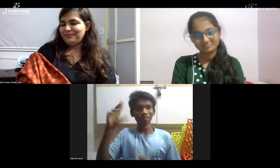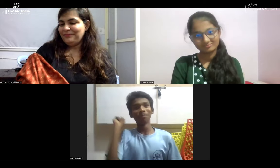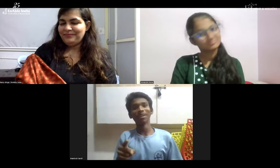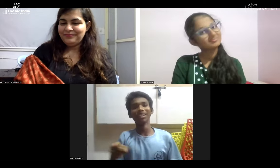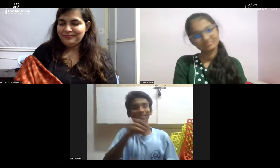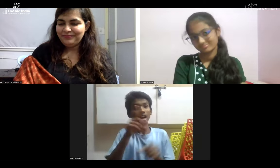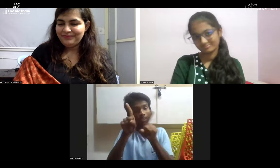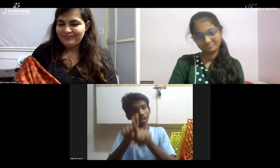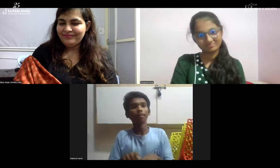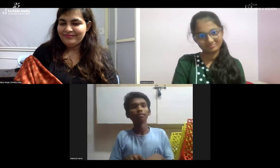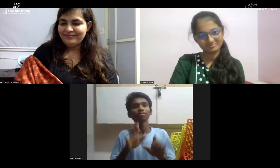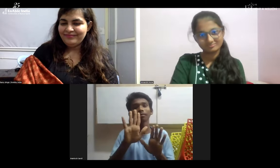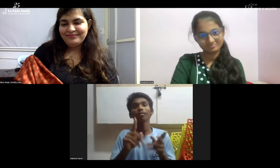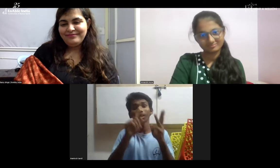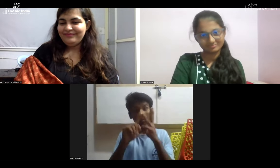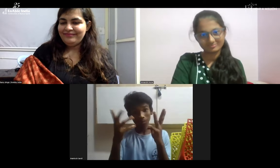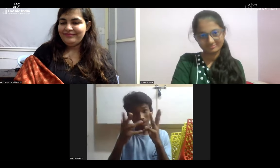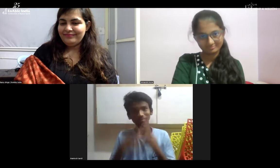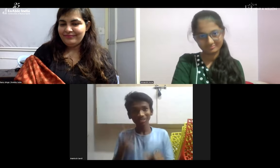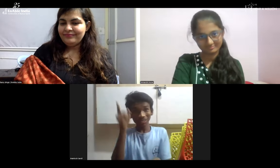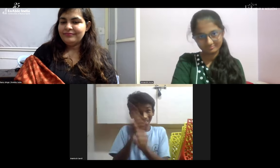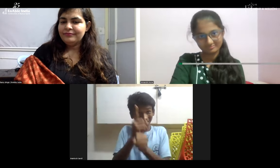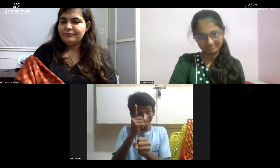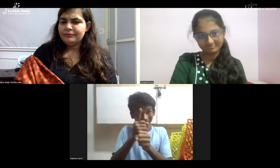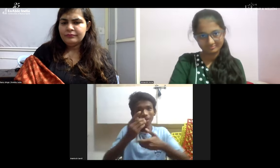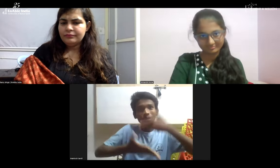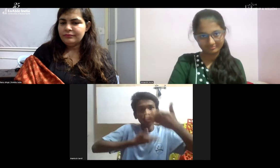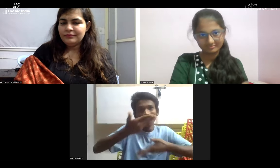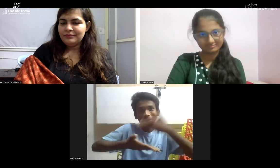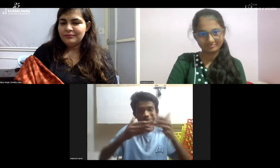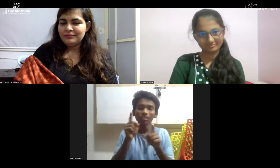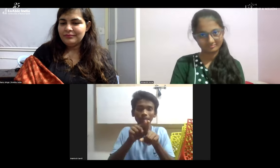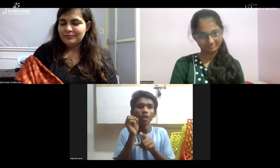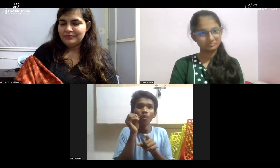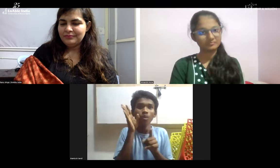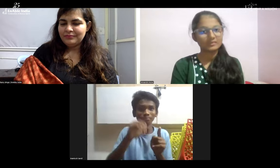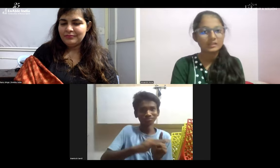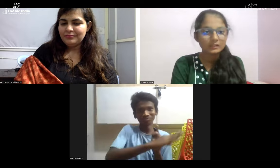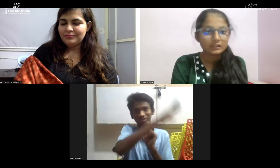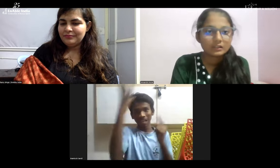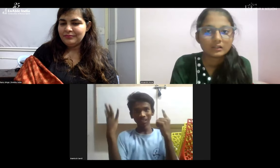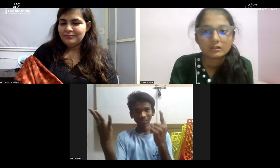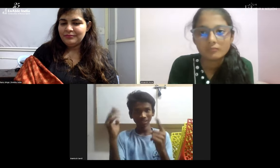you. So not just reading, but like other ways also. So I think it's important that